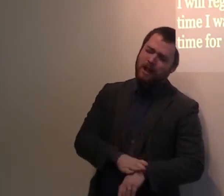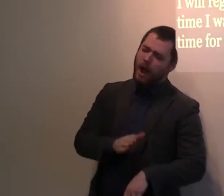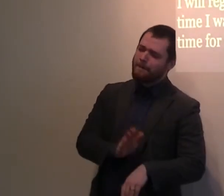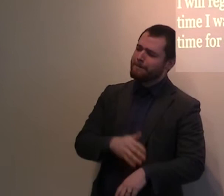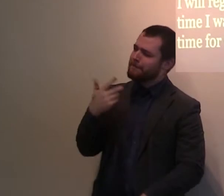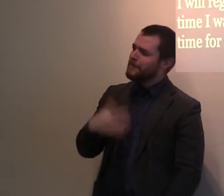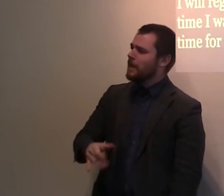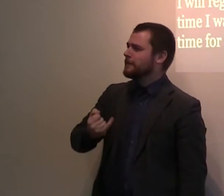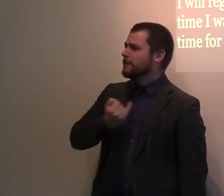wasted.